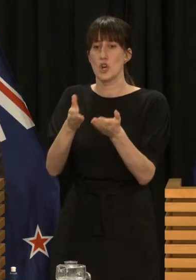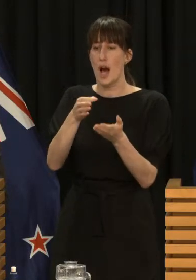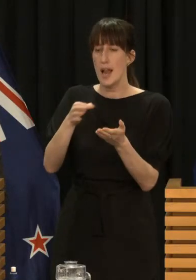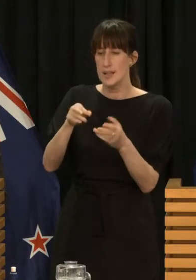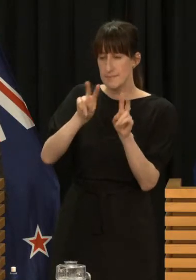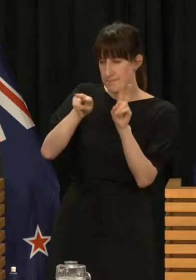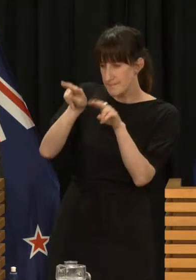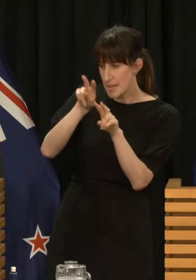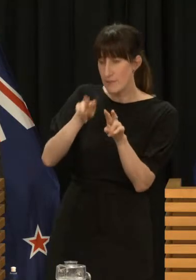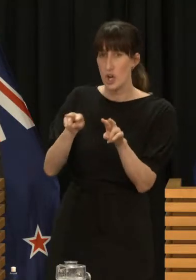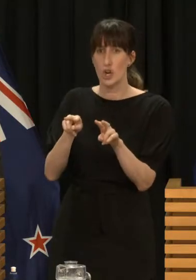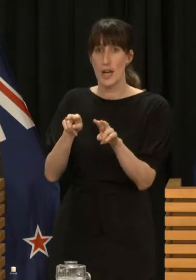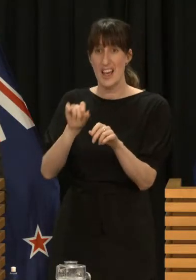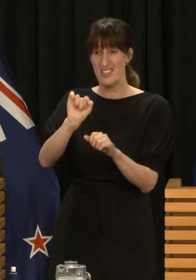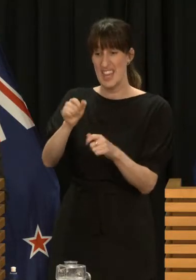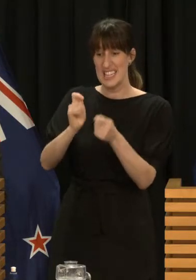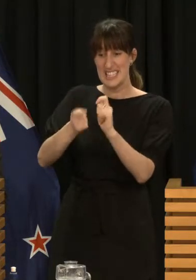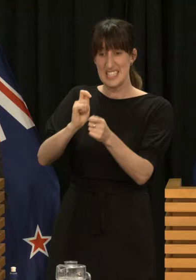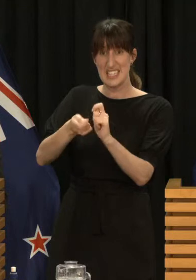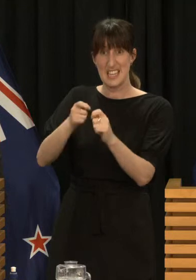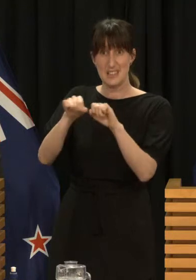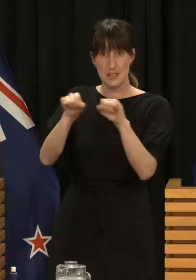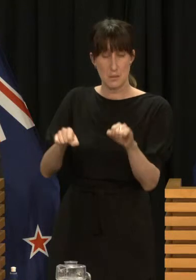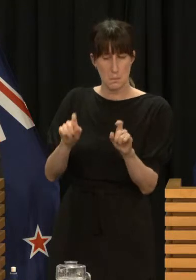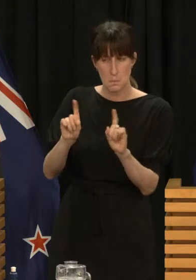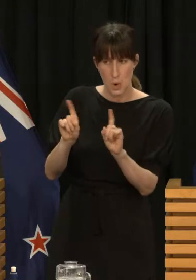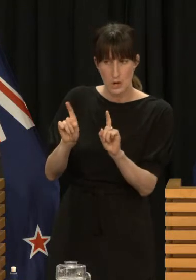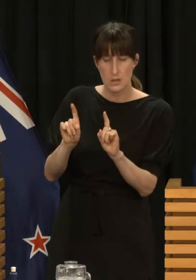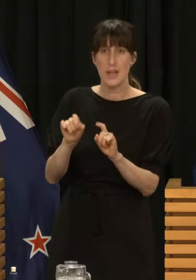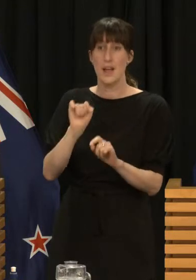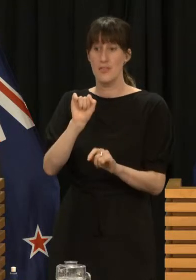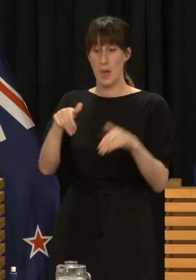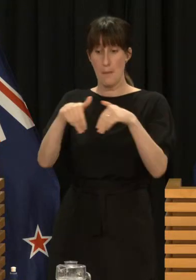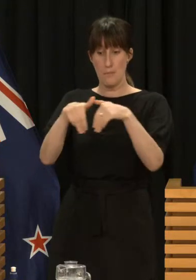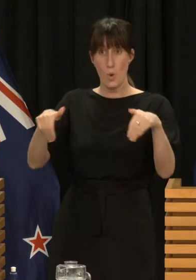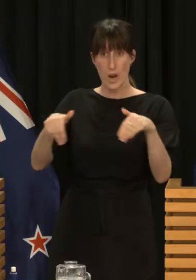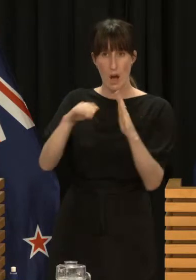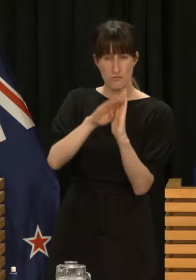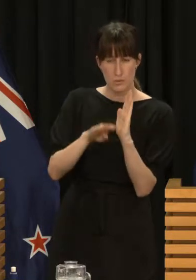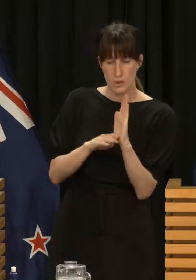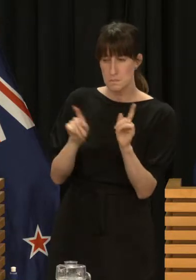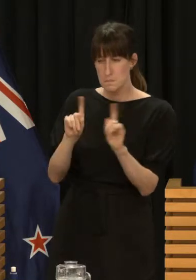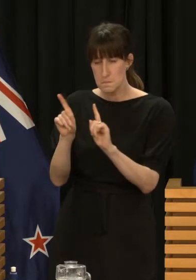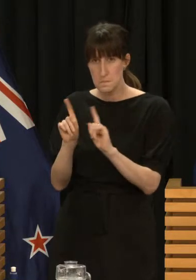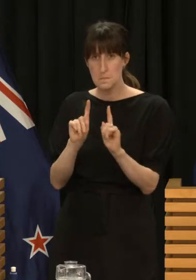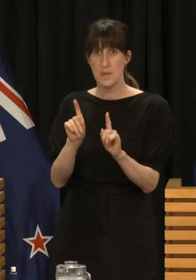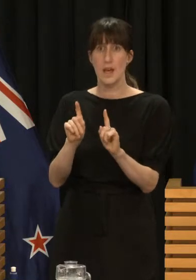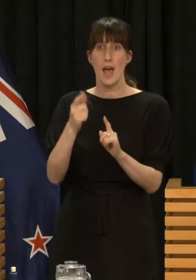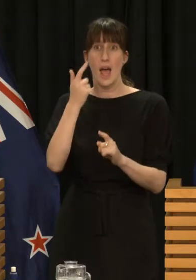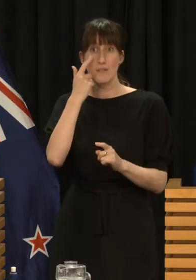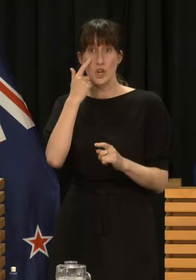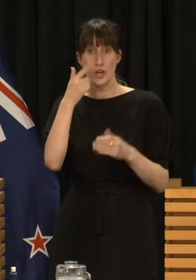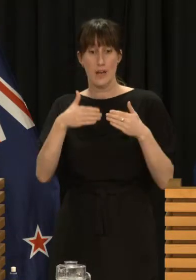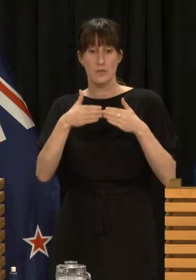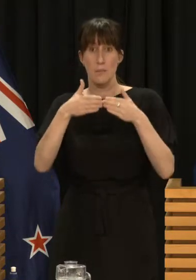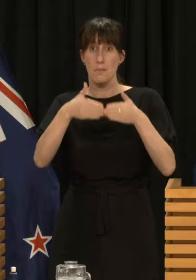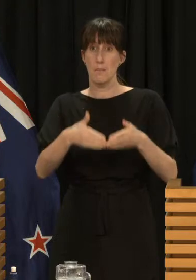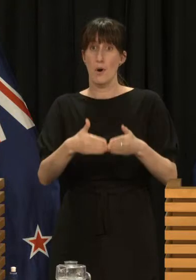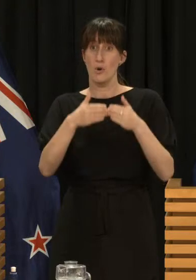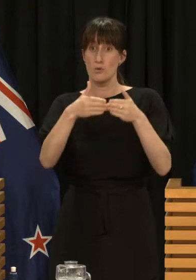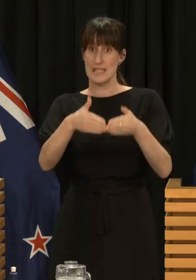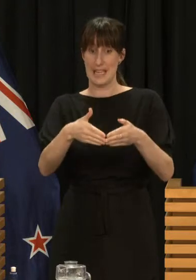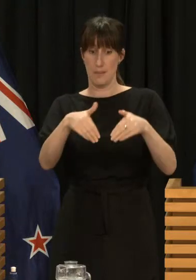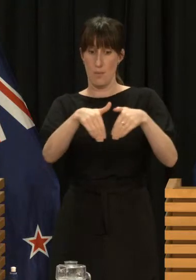They'll look at their border defences, so what the processes are for people coming in. They'll be looking at the maritime border as well, bearing in mind that that there's a lot